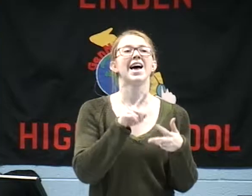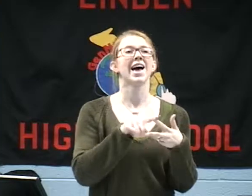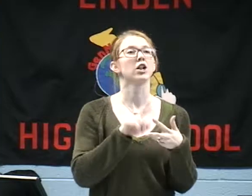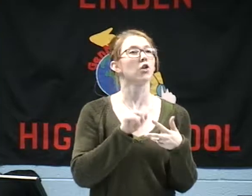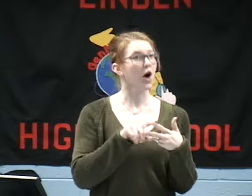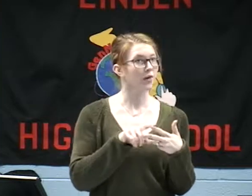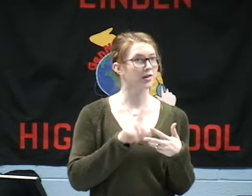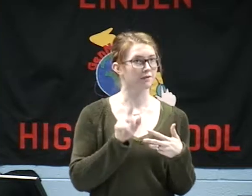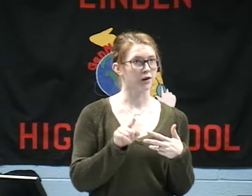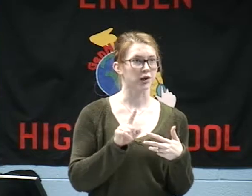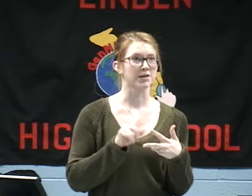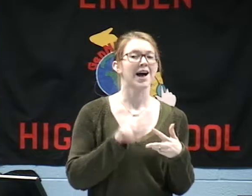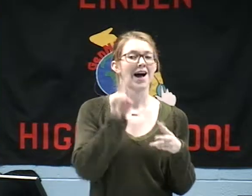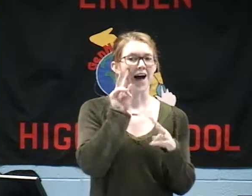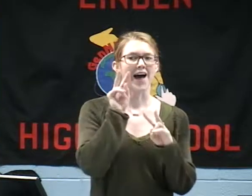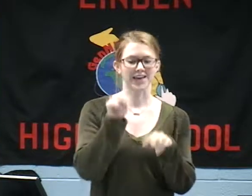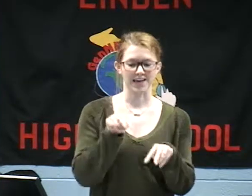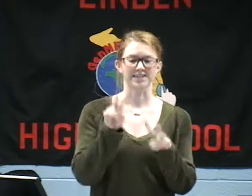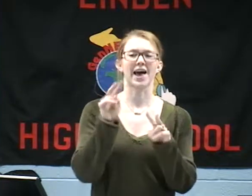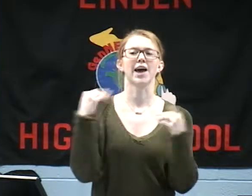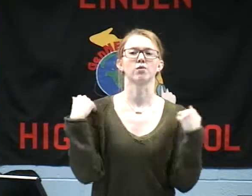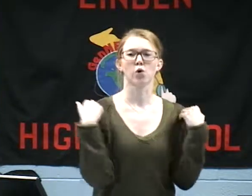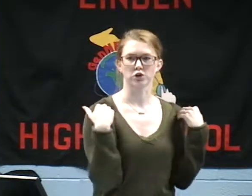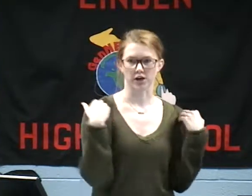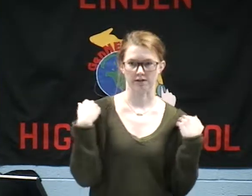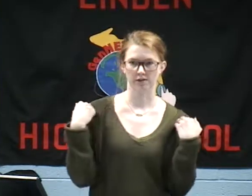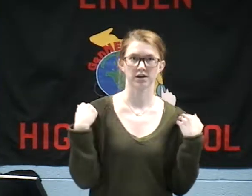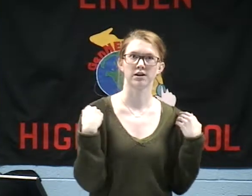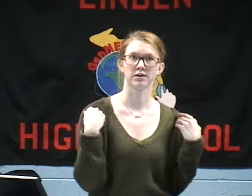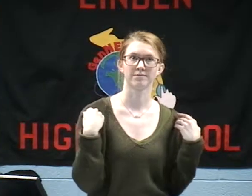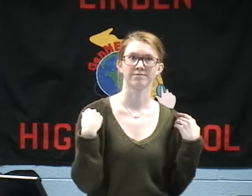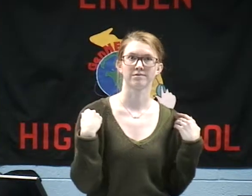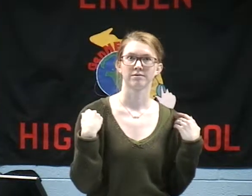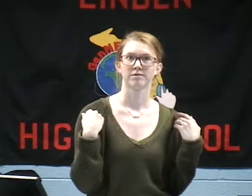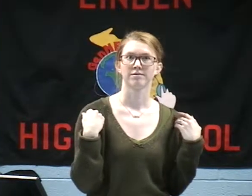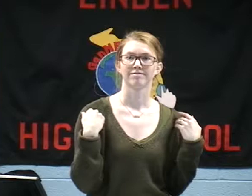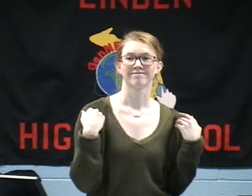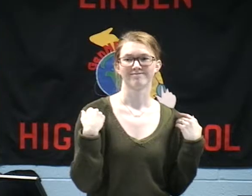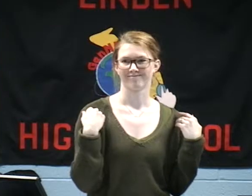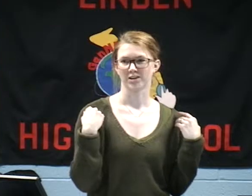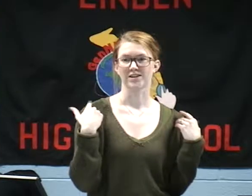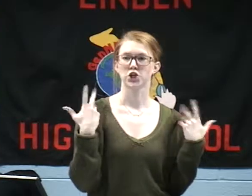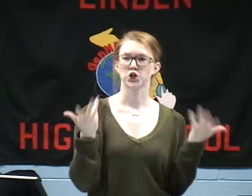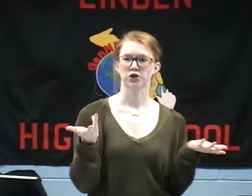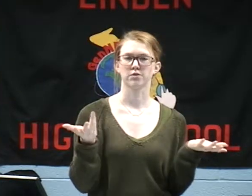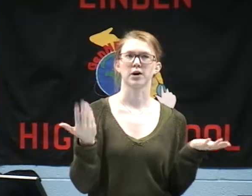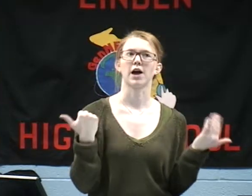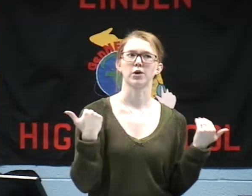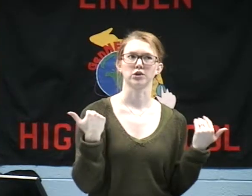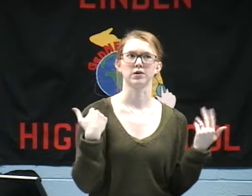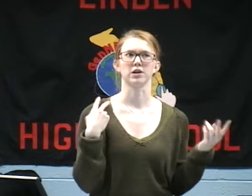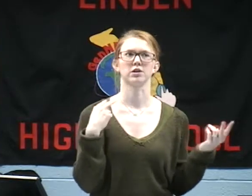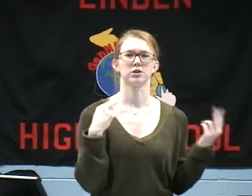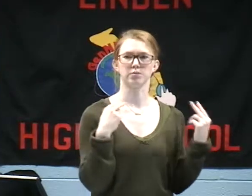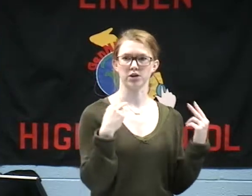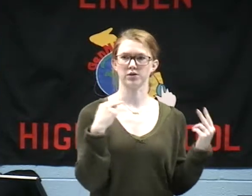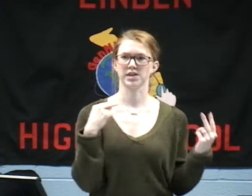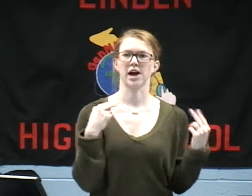and along with the verbs, eye gaze and role shift. Because in your children's book, I want you to be using dialogue